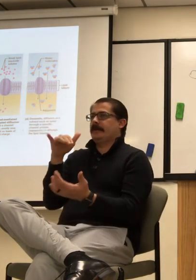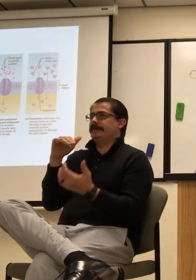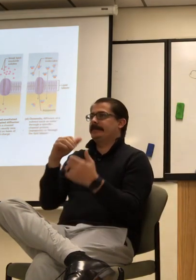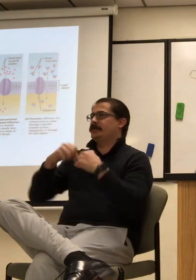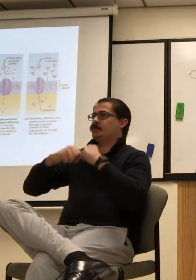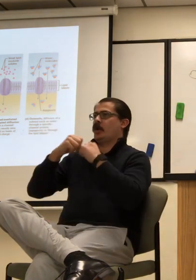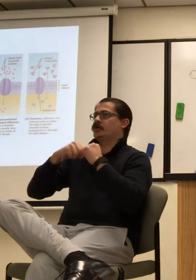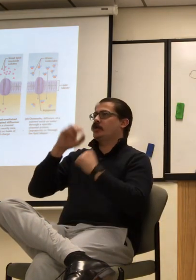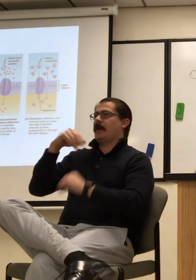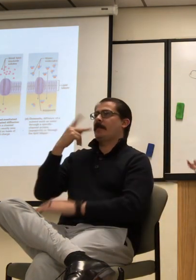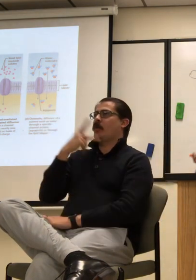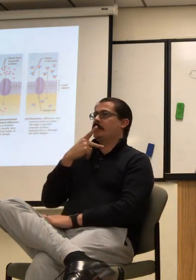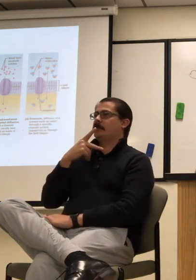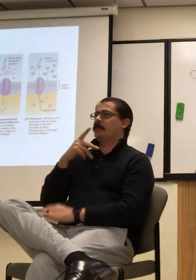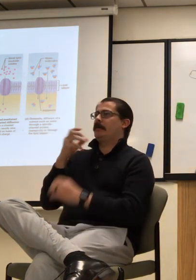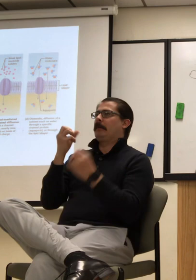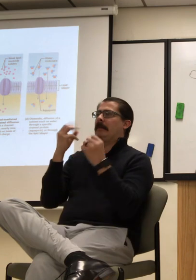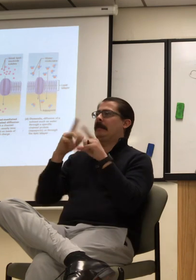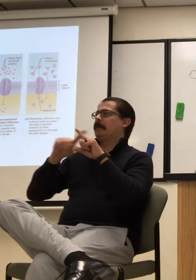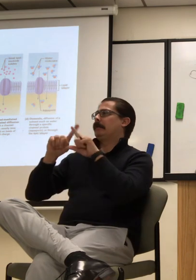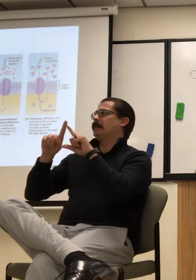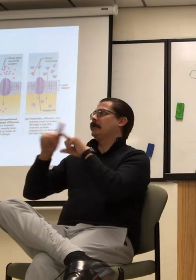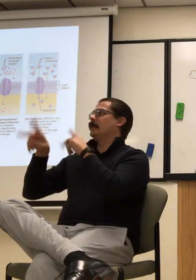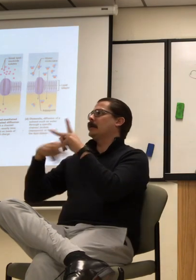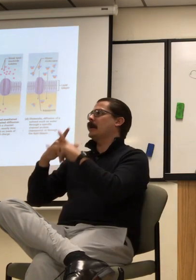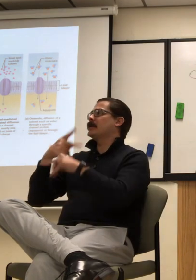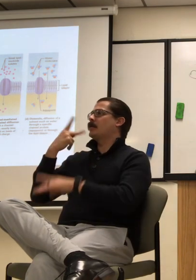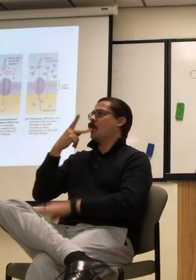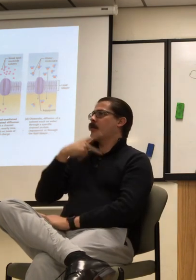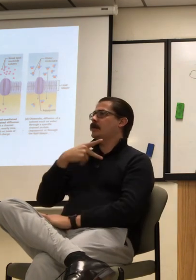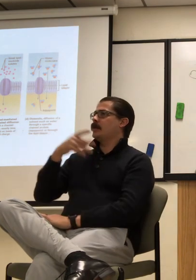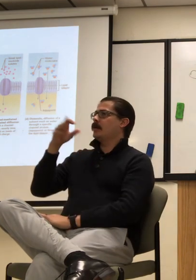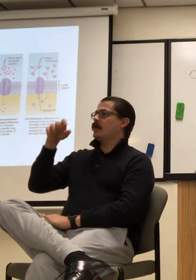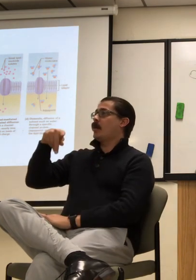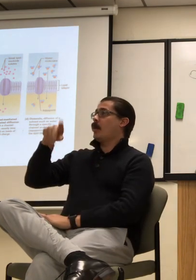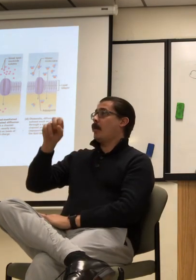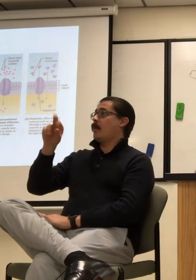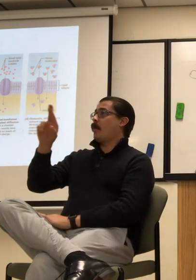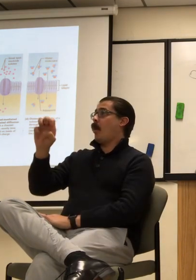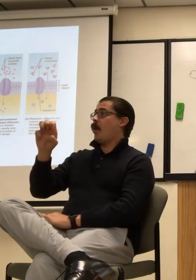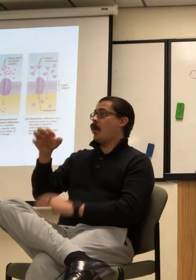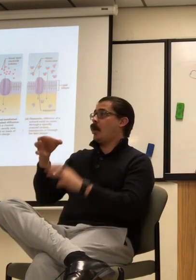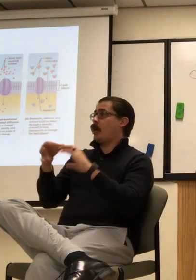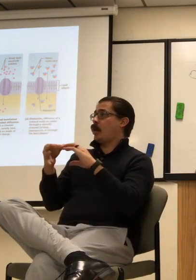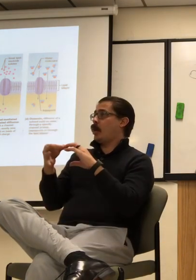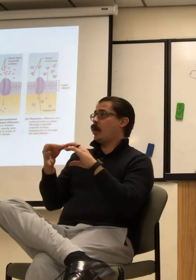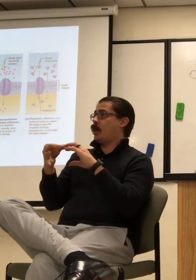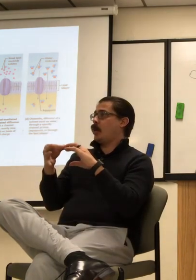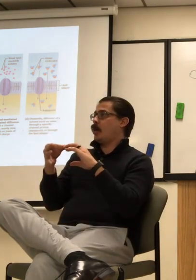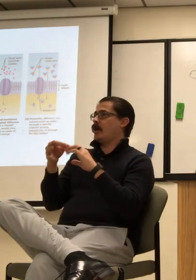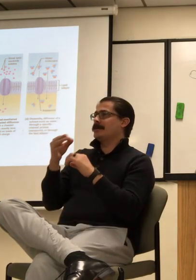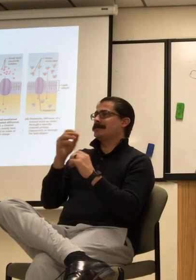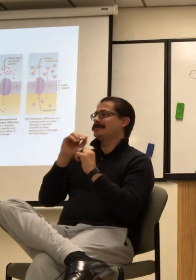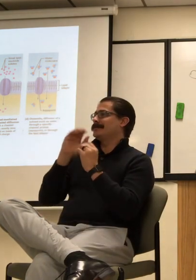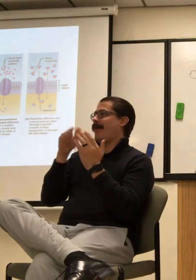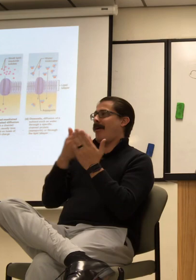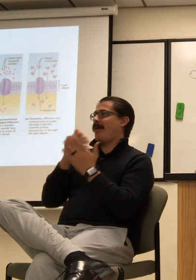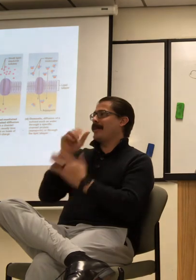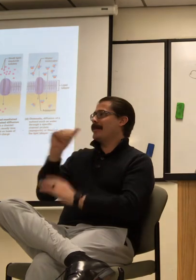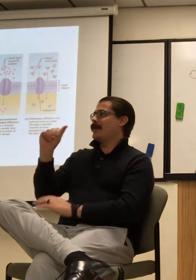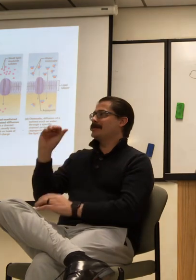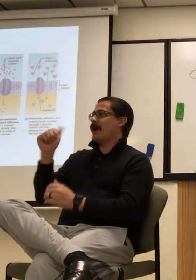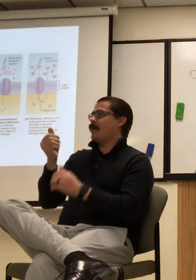protein. There are lots of different proteins, and the pore is one where it's just all the amino acids, how they